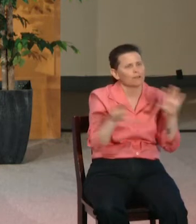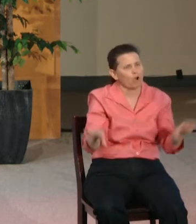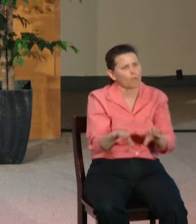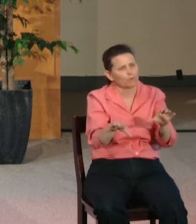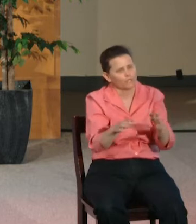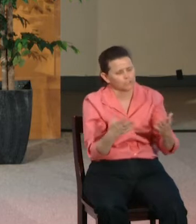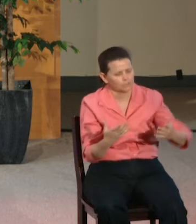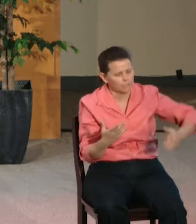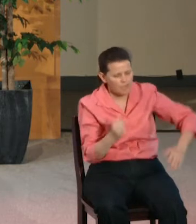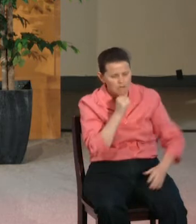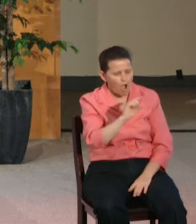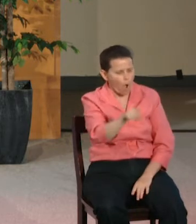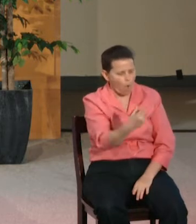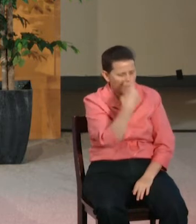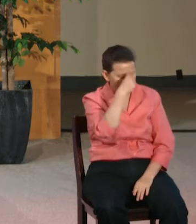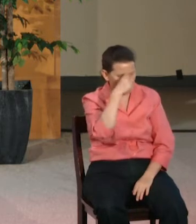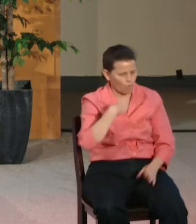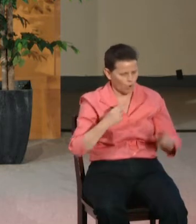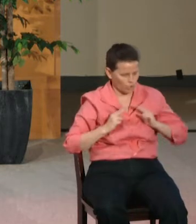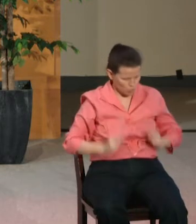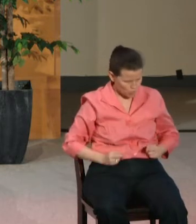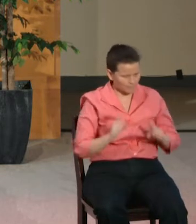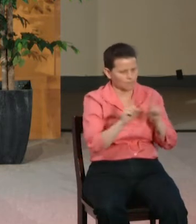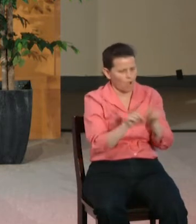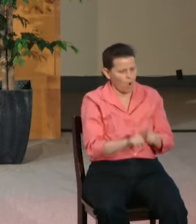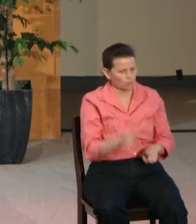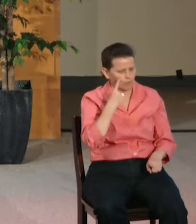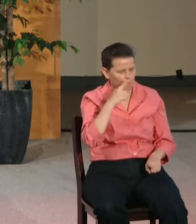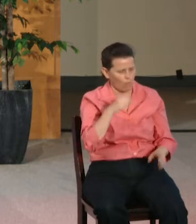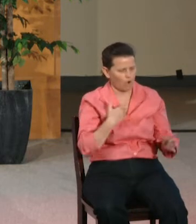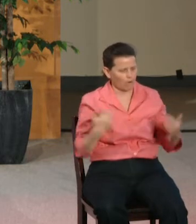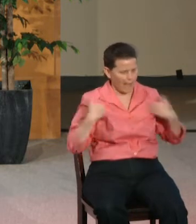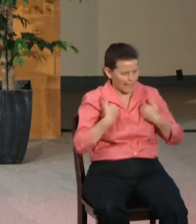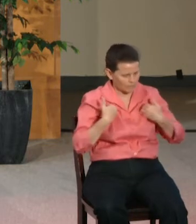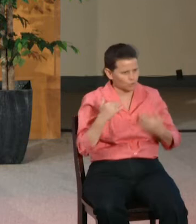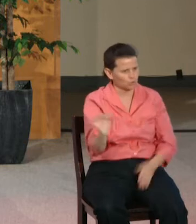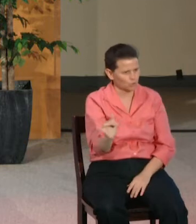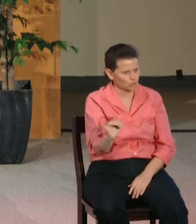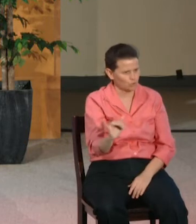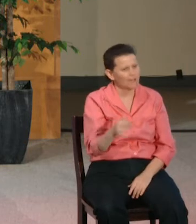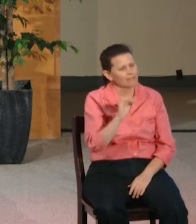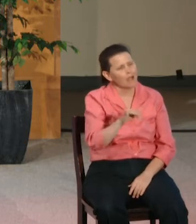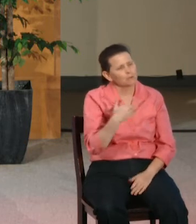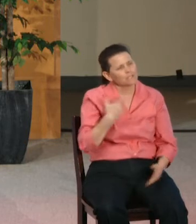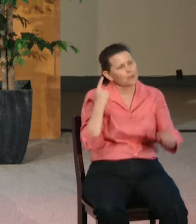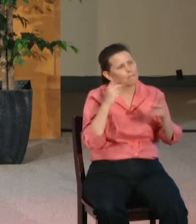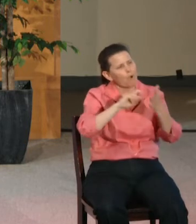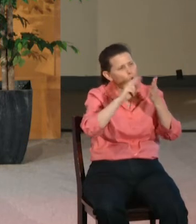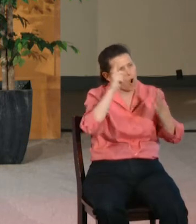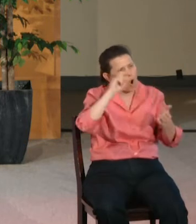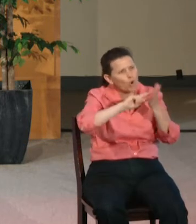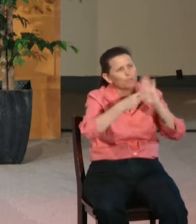in nature. Which reminds me once again that that's what the purpose of this whole series of talks in June was, that Reverend Cherie